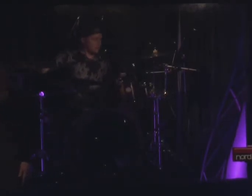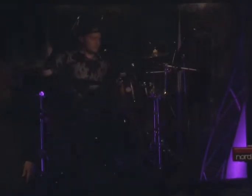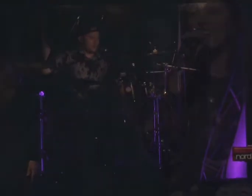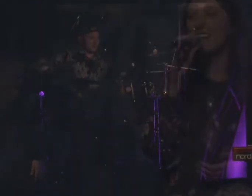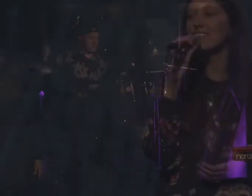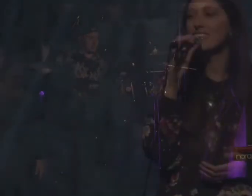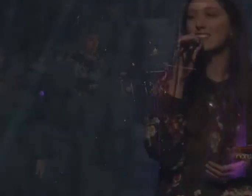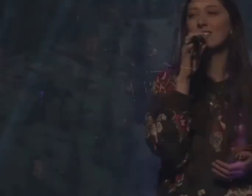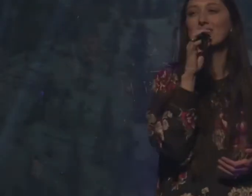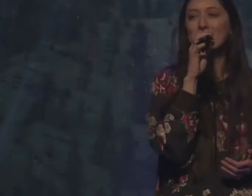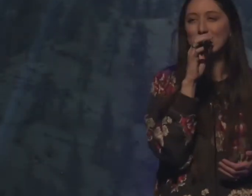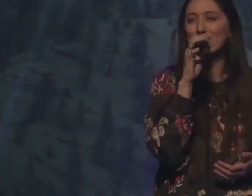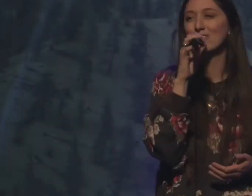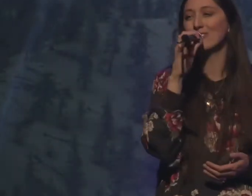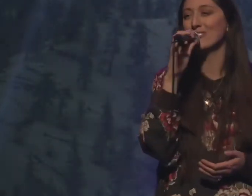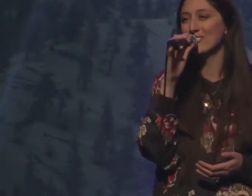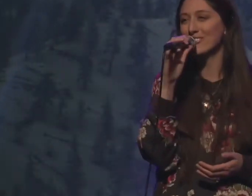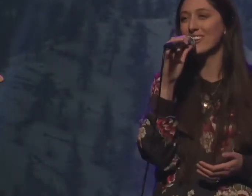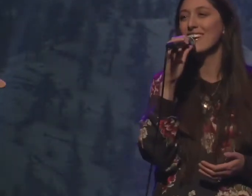need. Thank